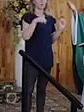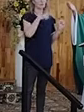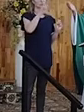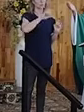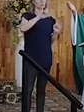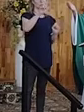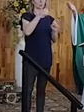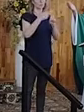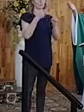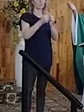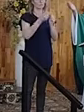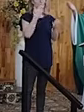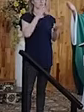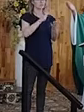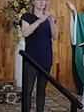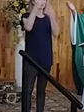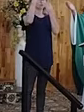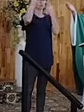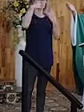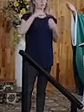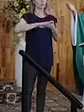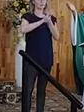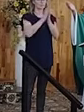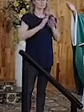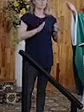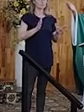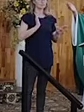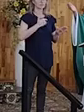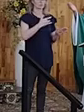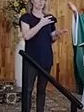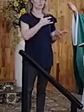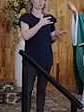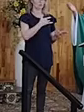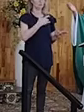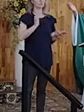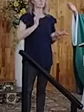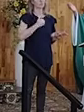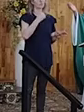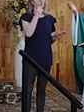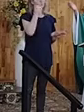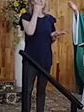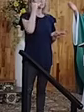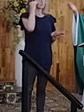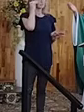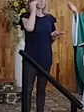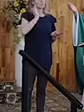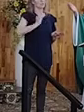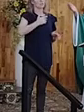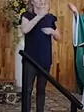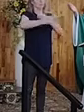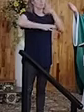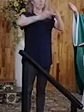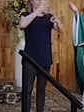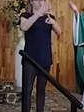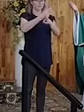every evil, and grant us peace in our hearts, in our homes, and in our